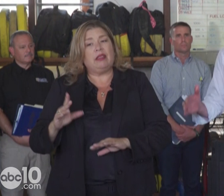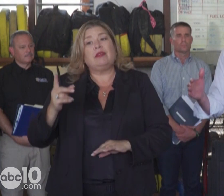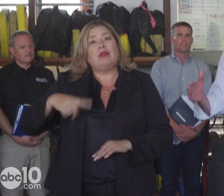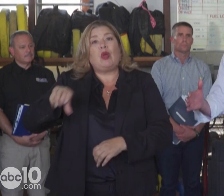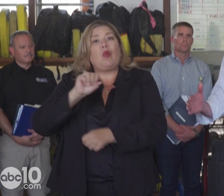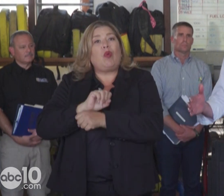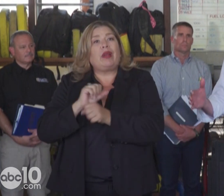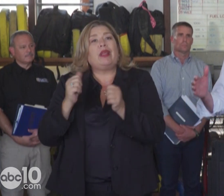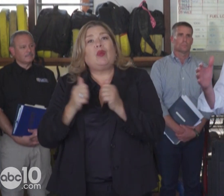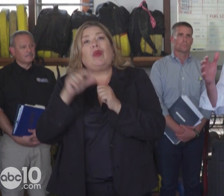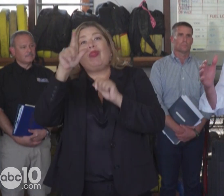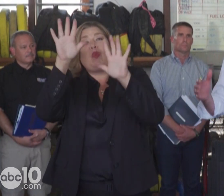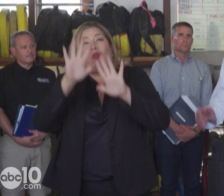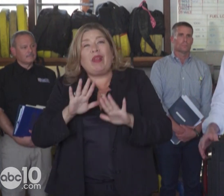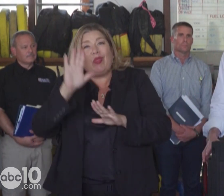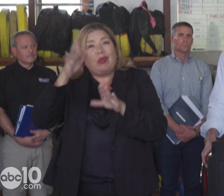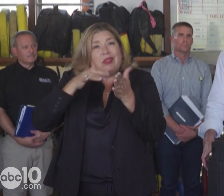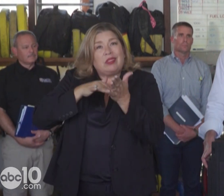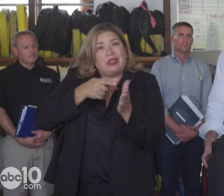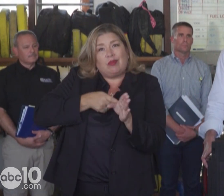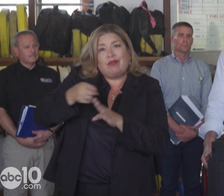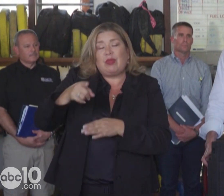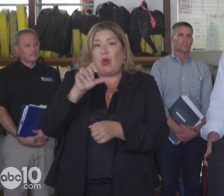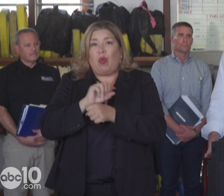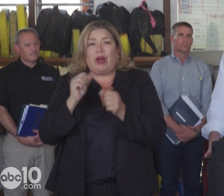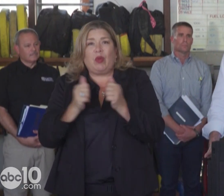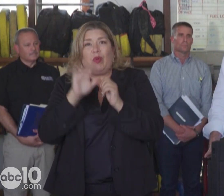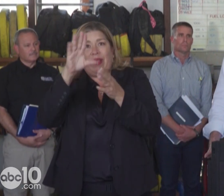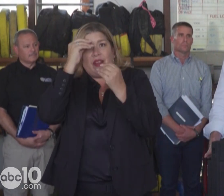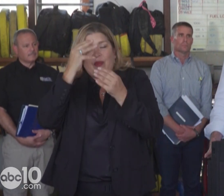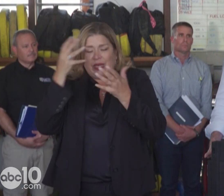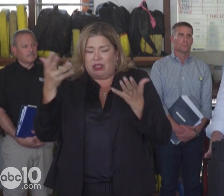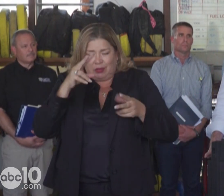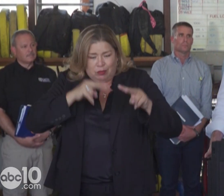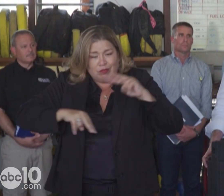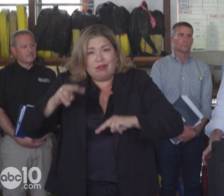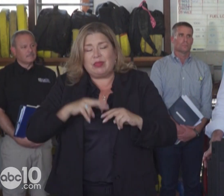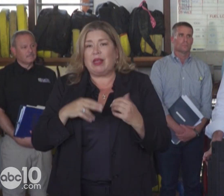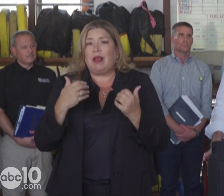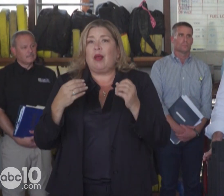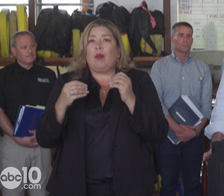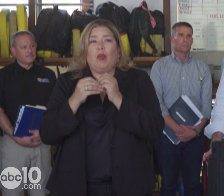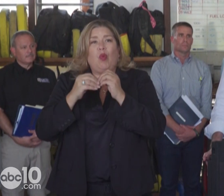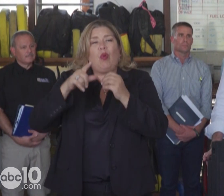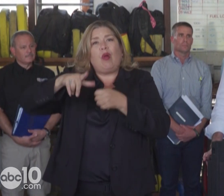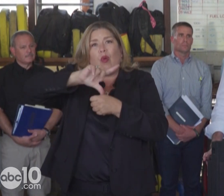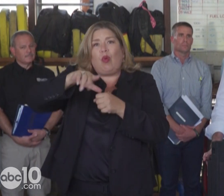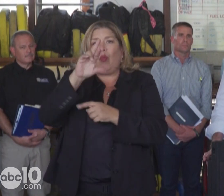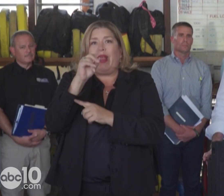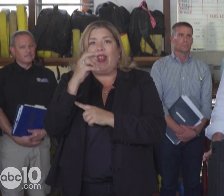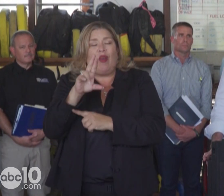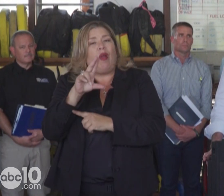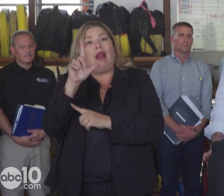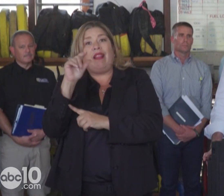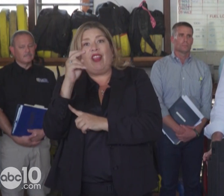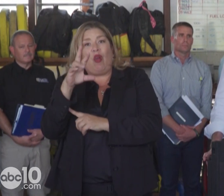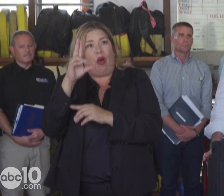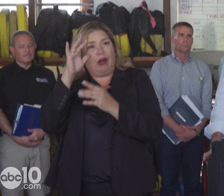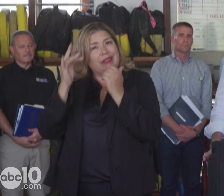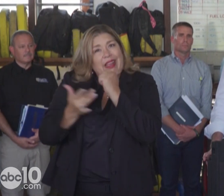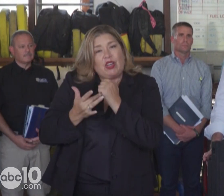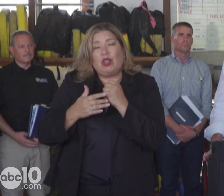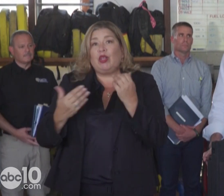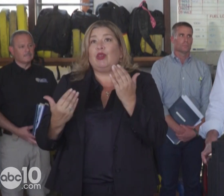working with meteorologists. They're working with data that's state-of-the-art. They're working with new LADAR technology, new radar technology,